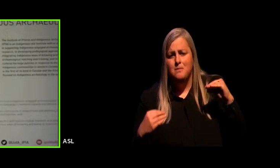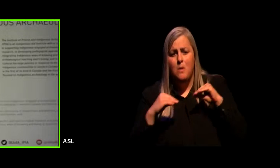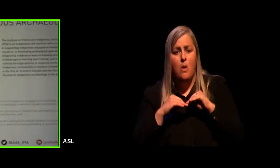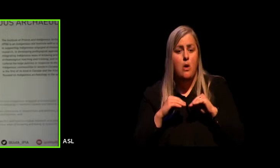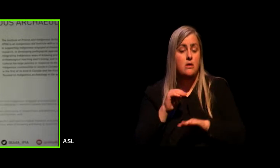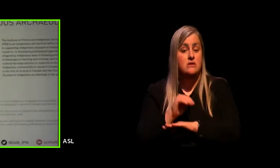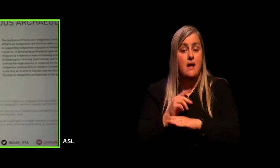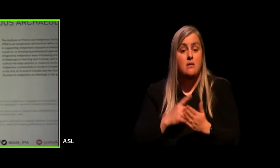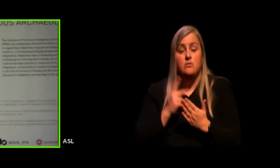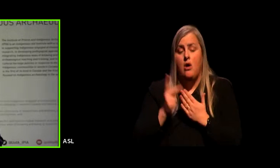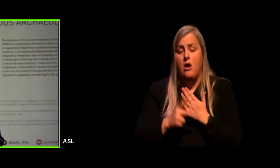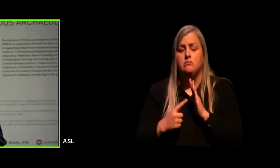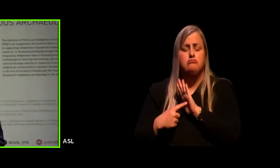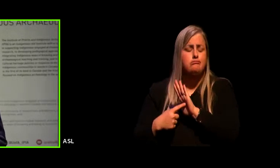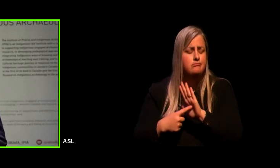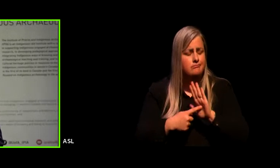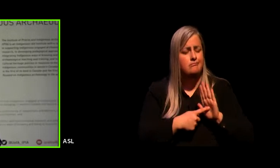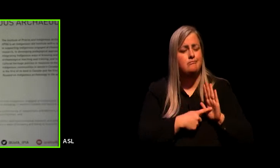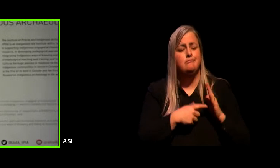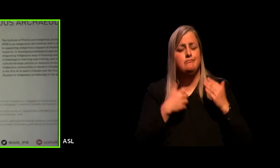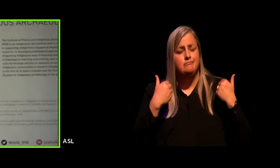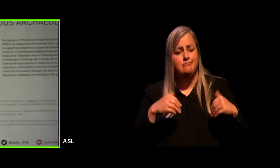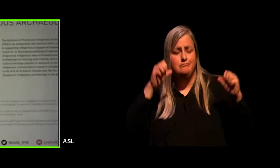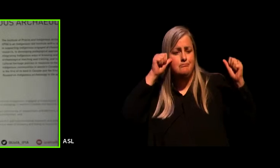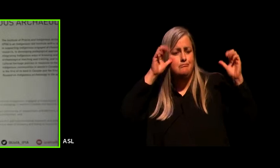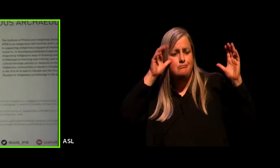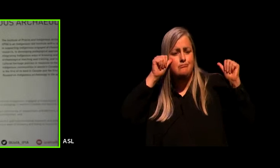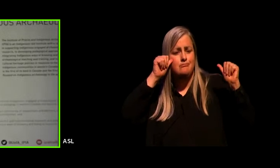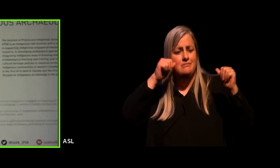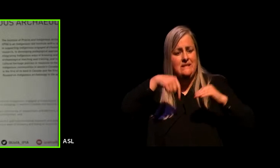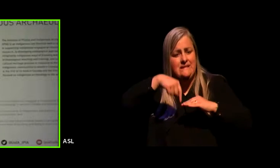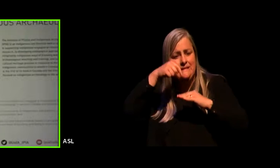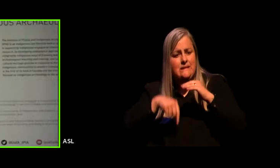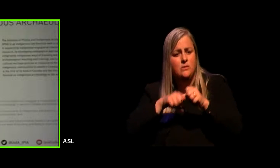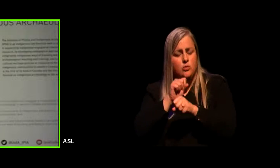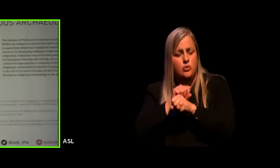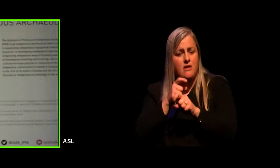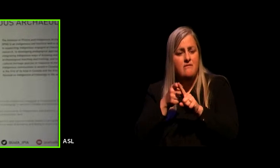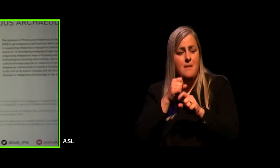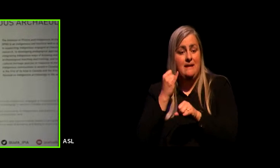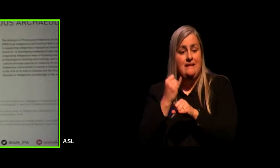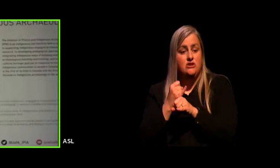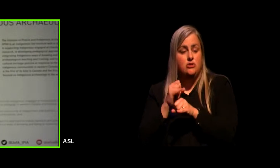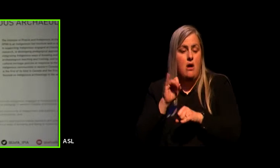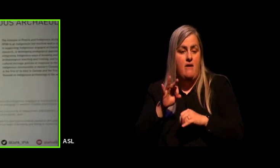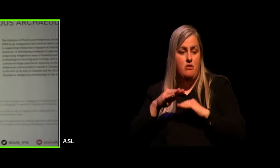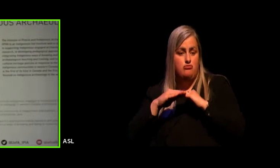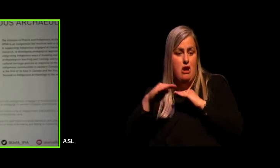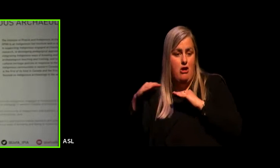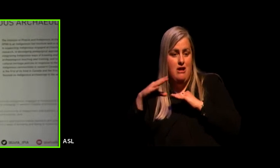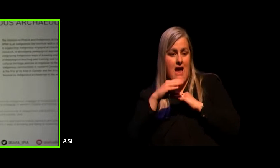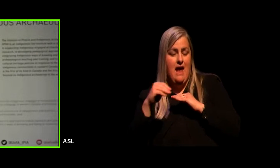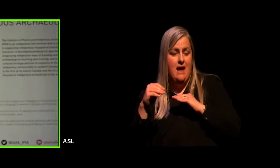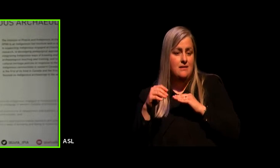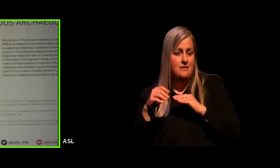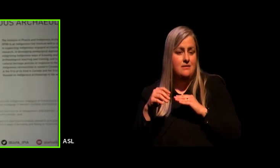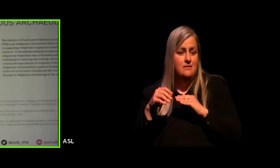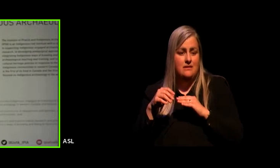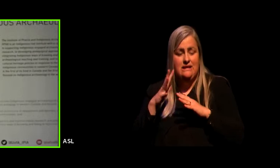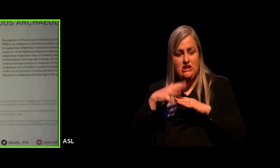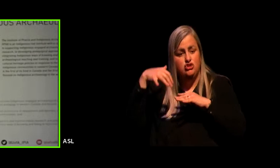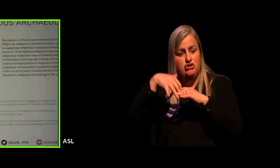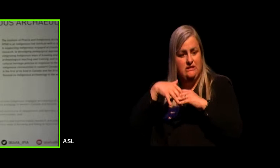features the remarkable and deeply moving work being done by the Institute of Prairie and Indigenous Archaeology, the first of its kind